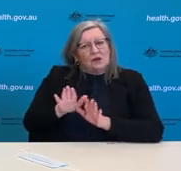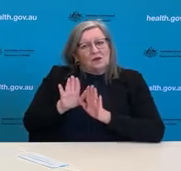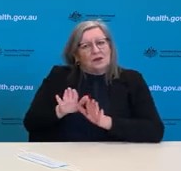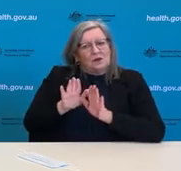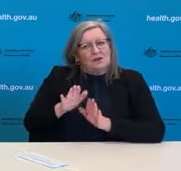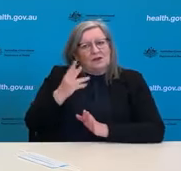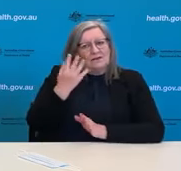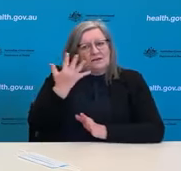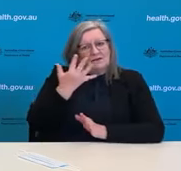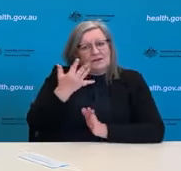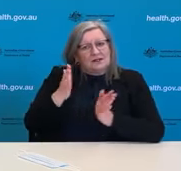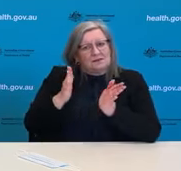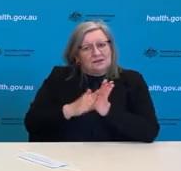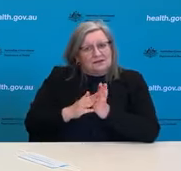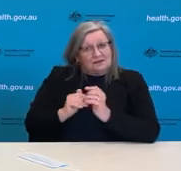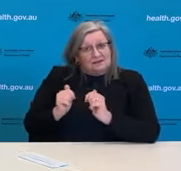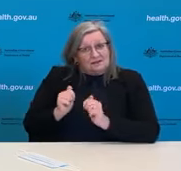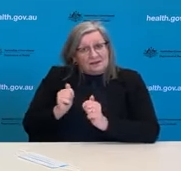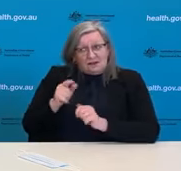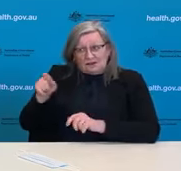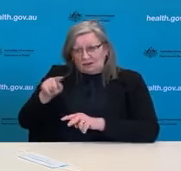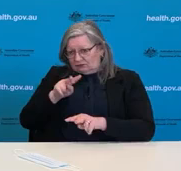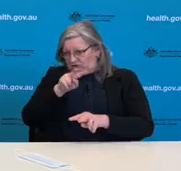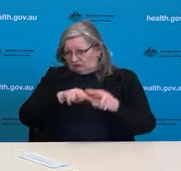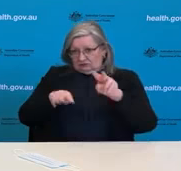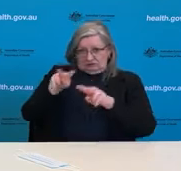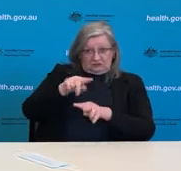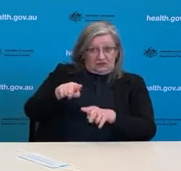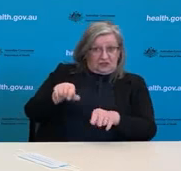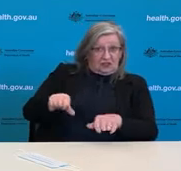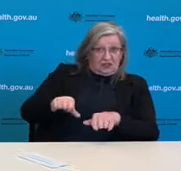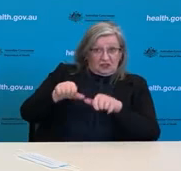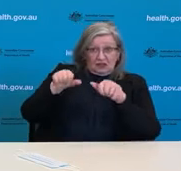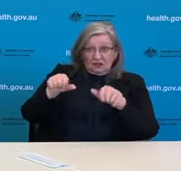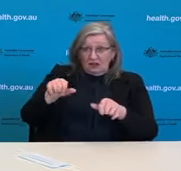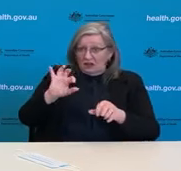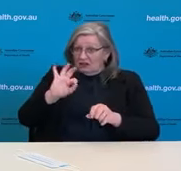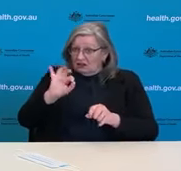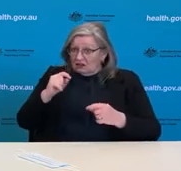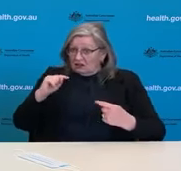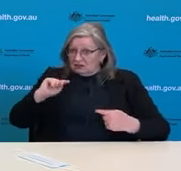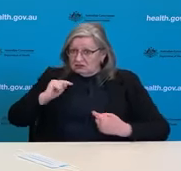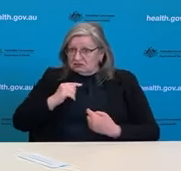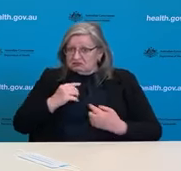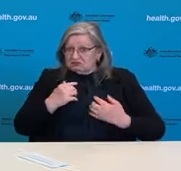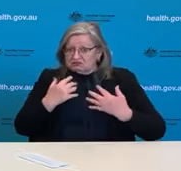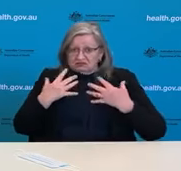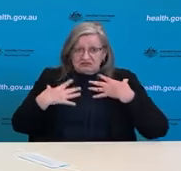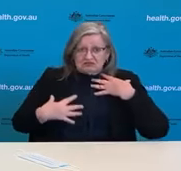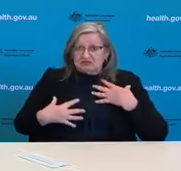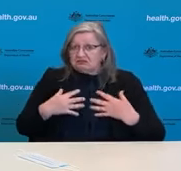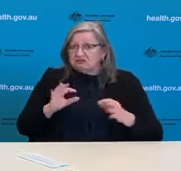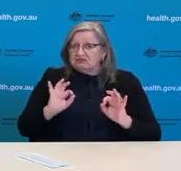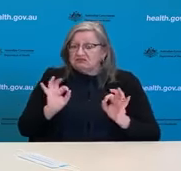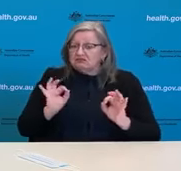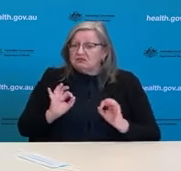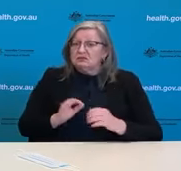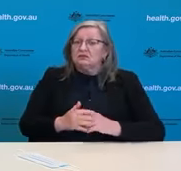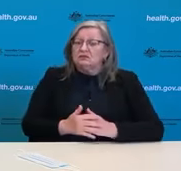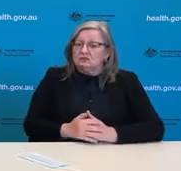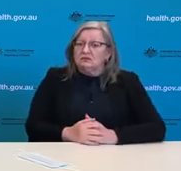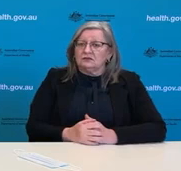so you can be observed after you've had the vaccine to make sure you don't have one of these serious allergic